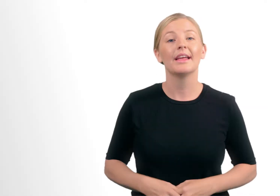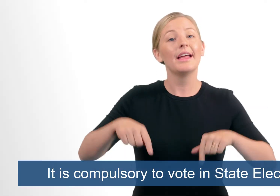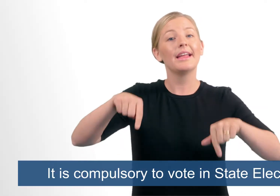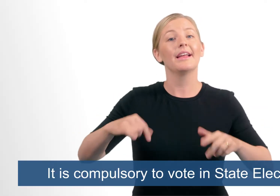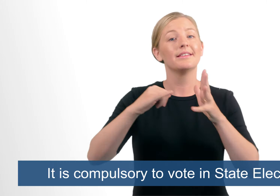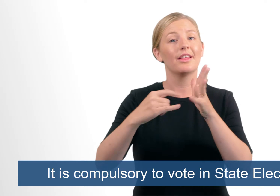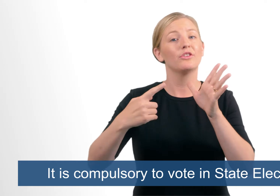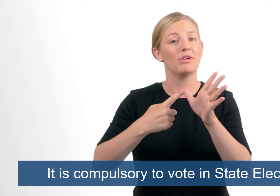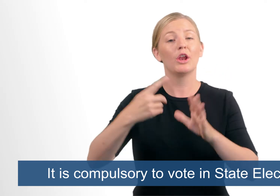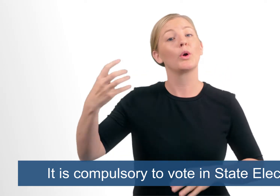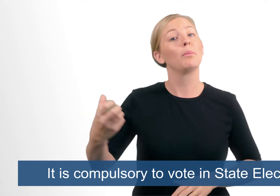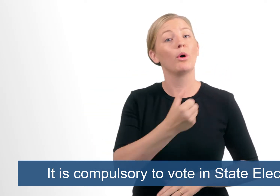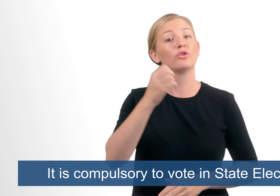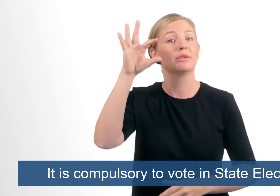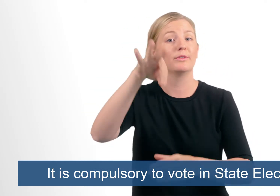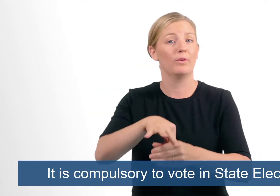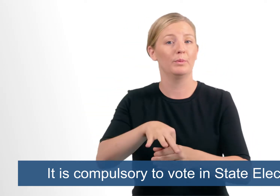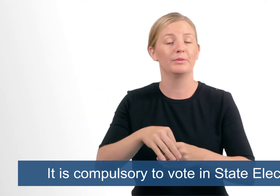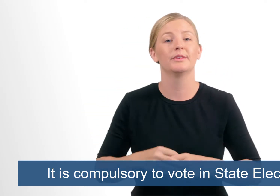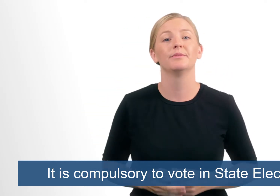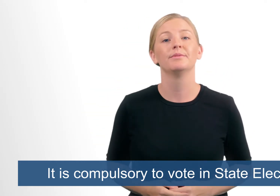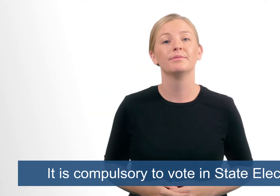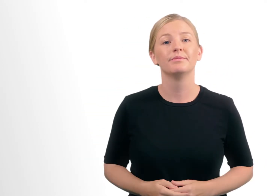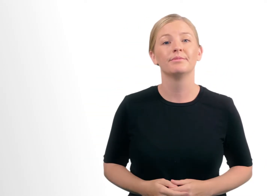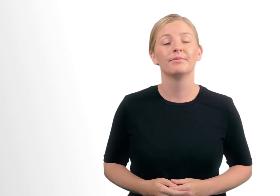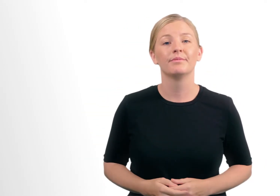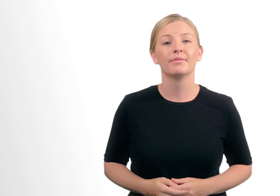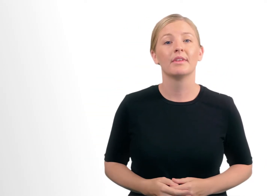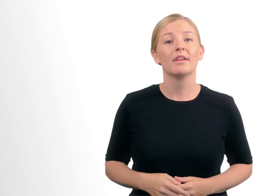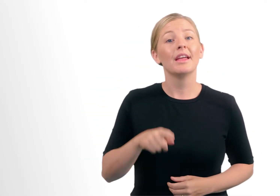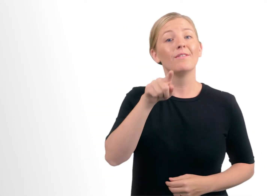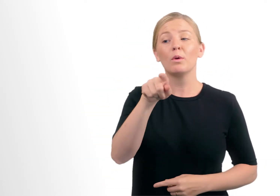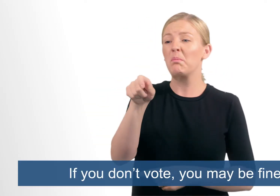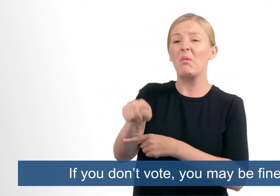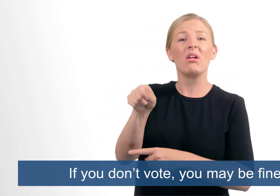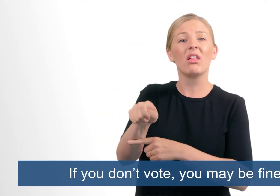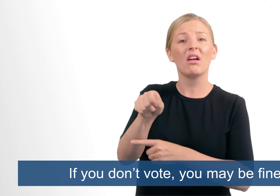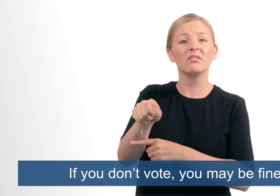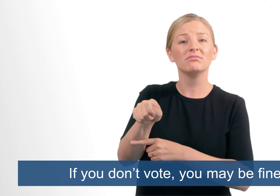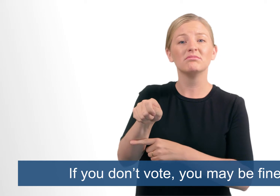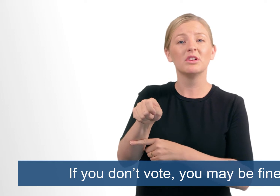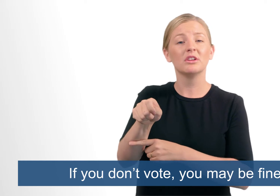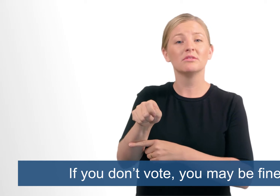It is compulsory to vote in state elections. If you don't vote, you may be